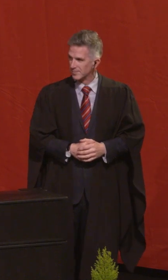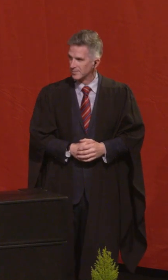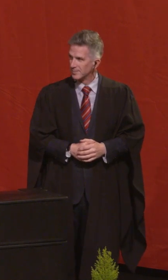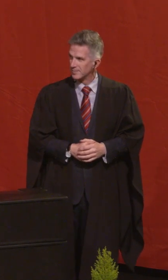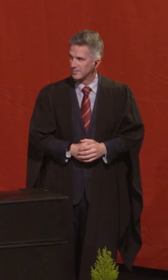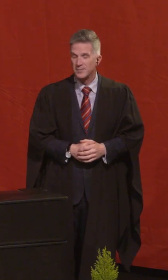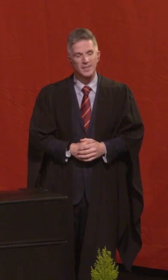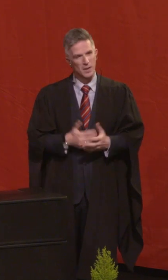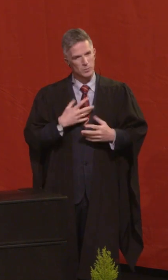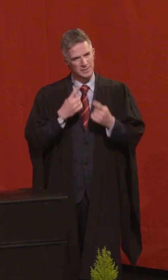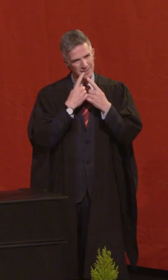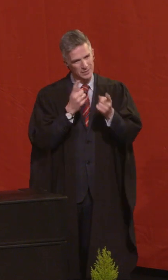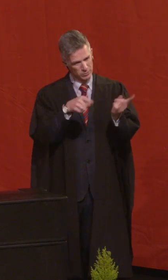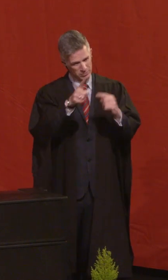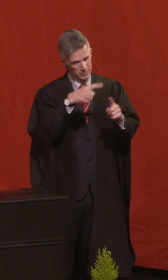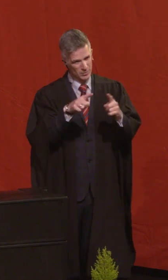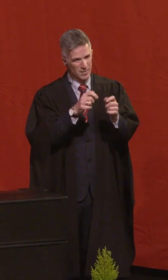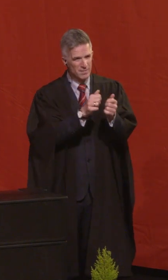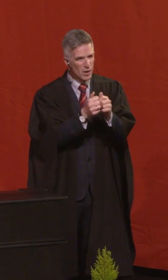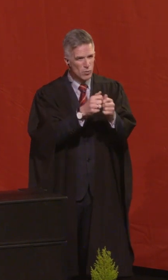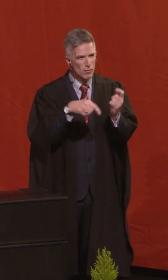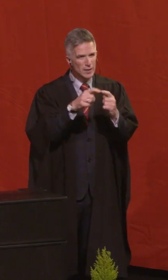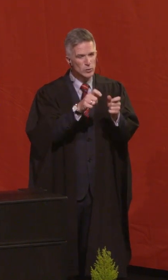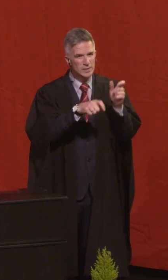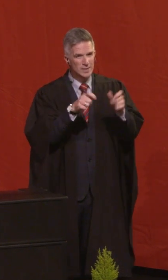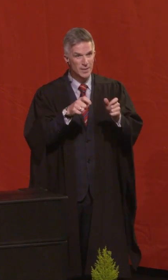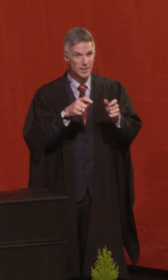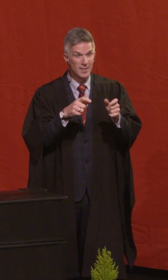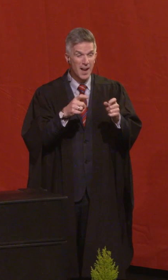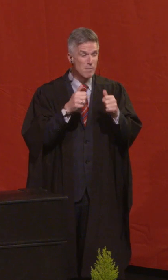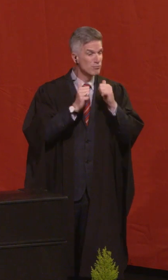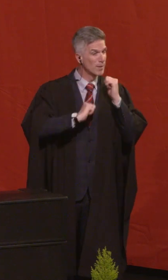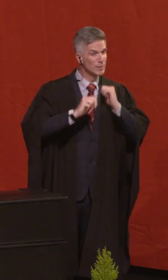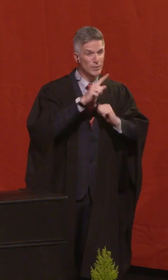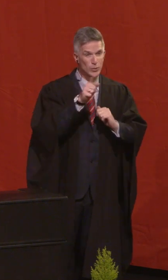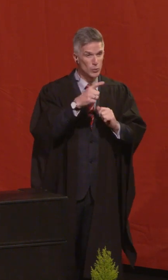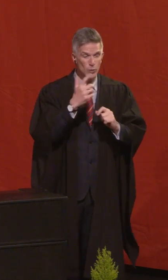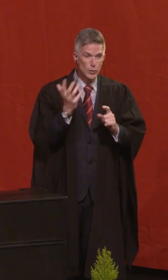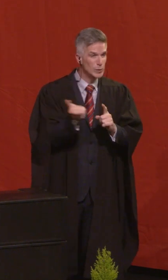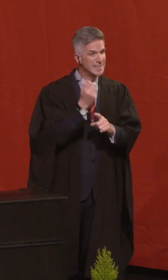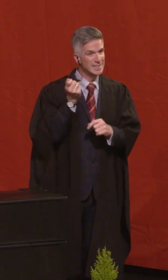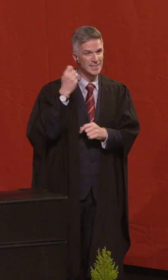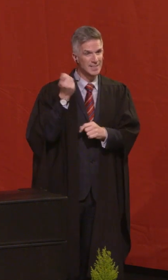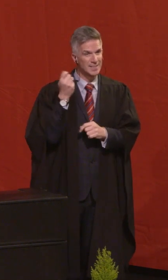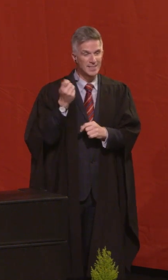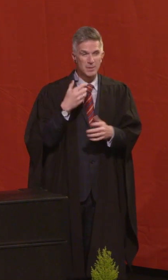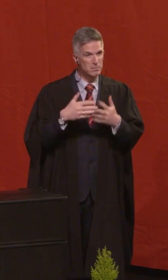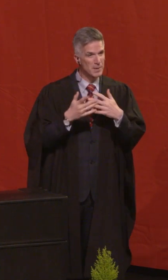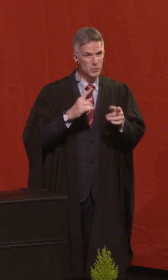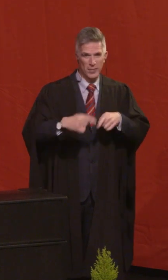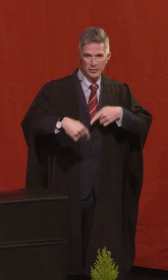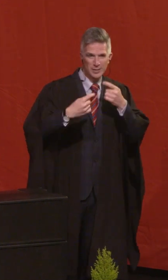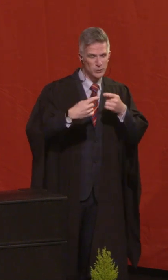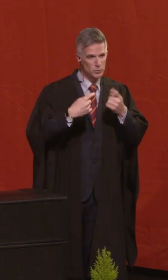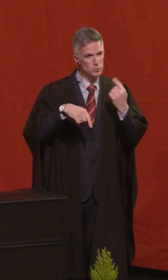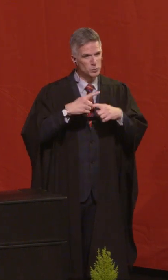To my fellow graduates, I'm so proud of you all. We did it. Despite all odds, we did it.